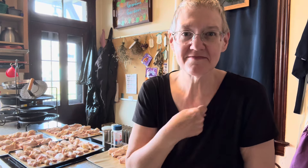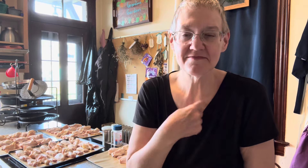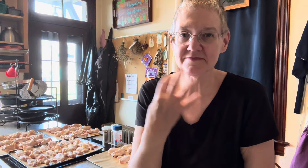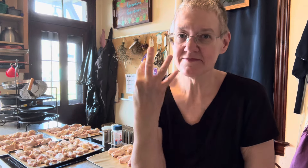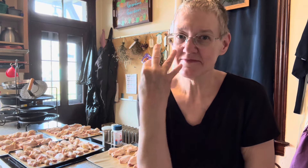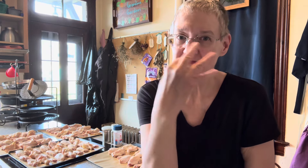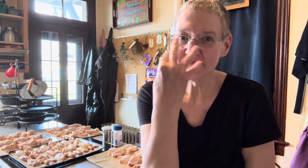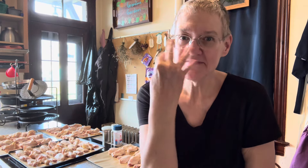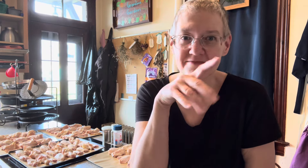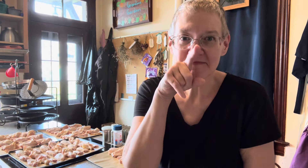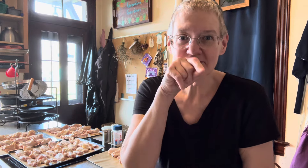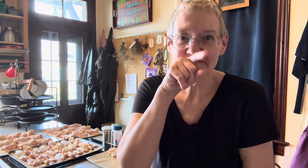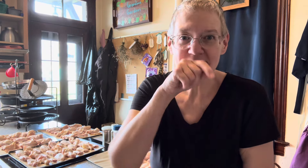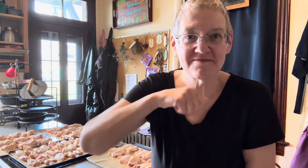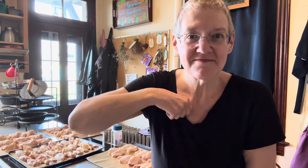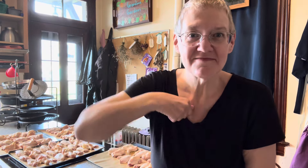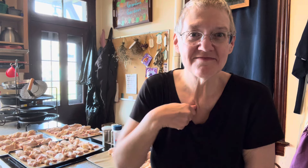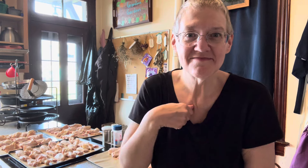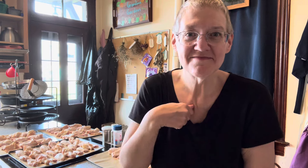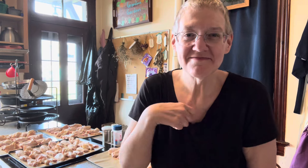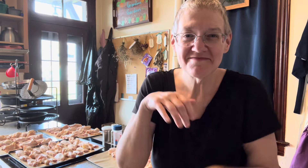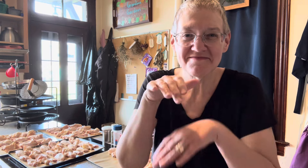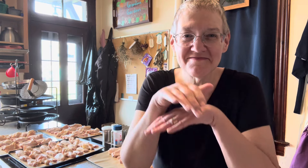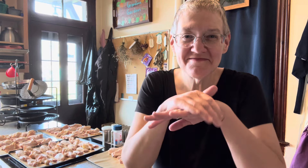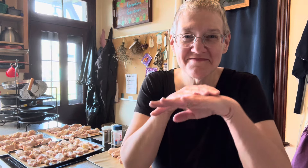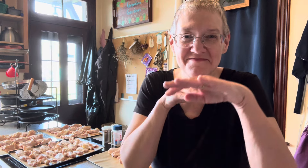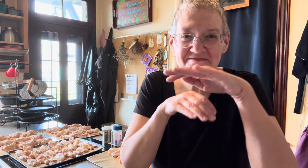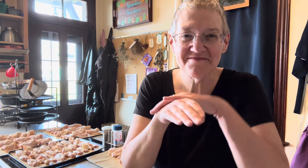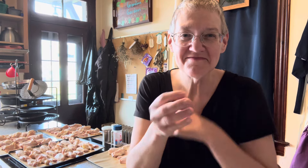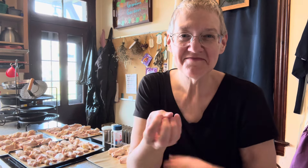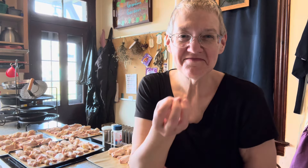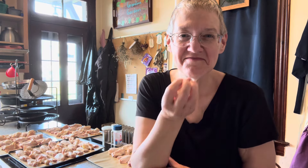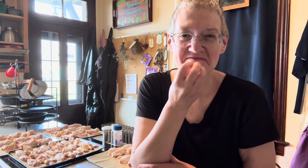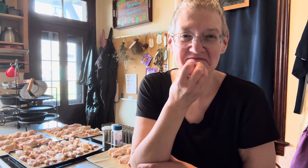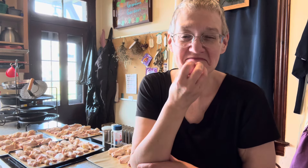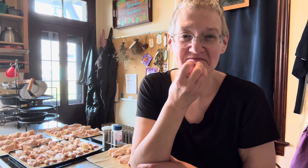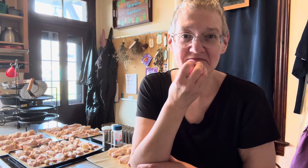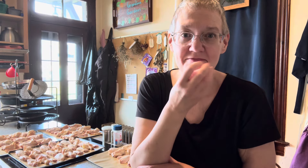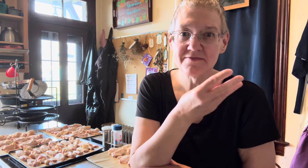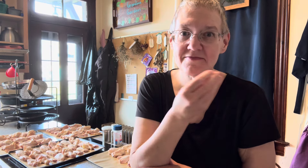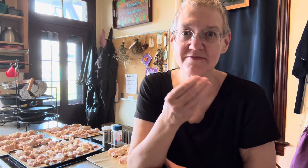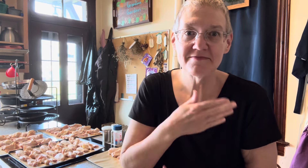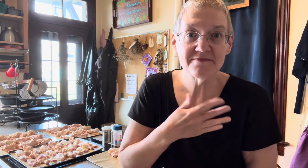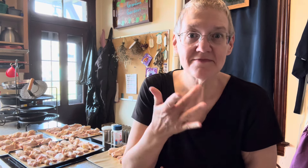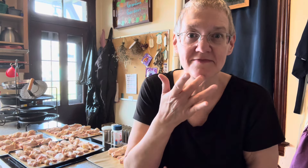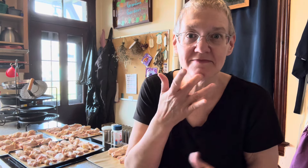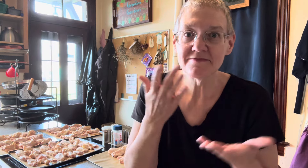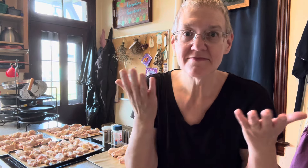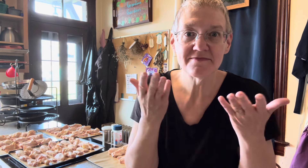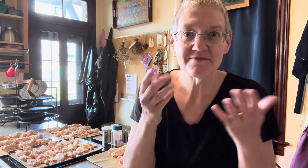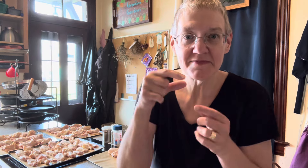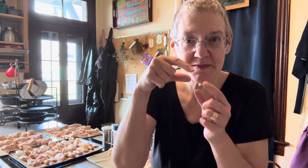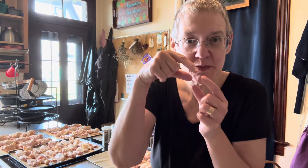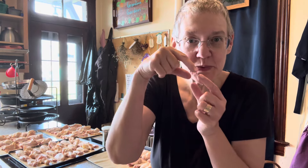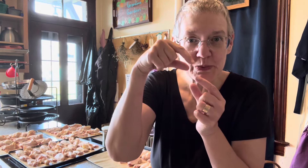I don't like. And I'm crazy about chicken wings. They're a comfort food for me. And my favorite part are those